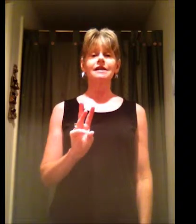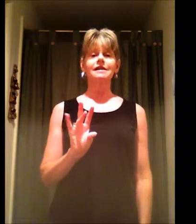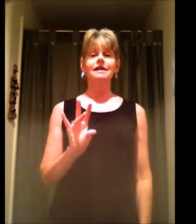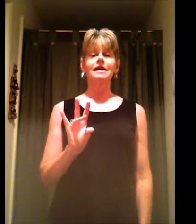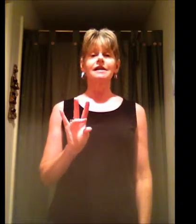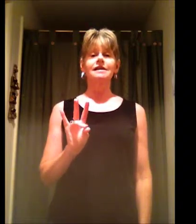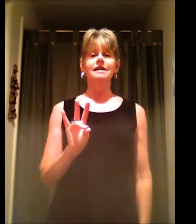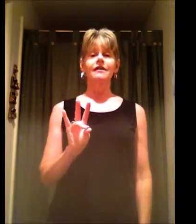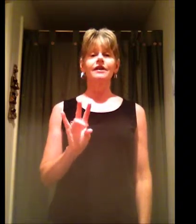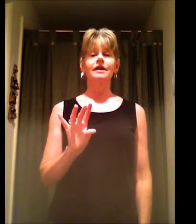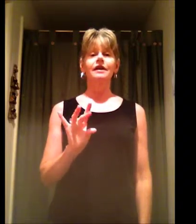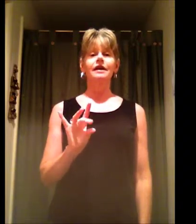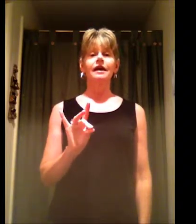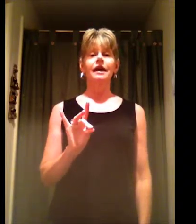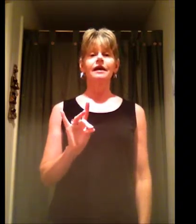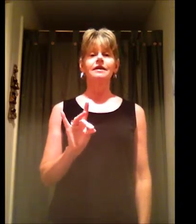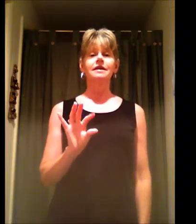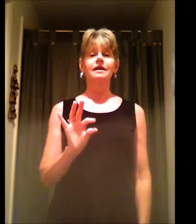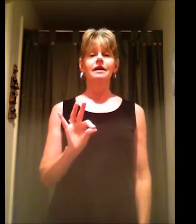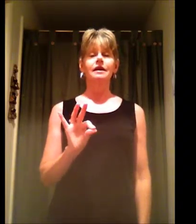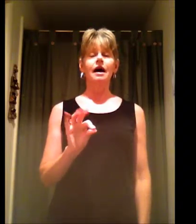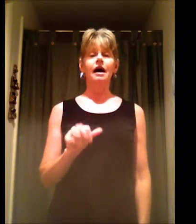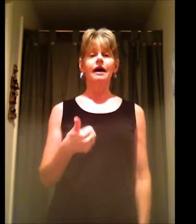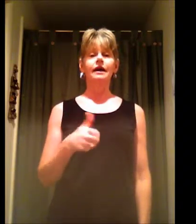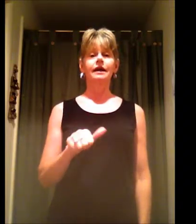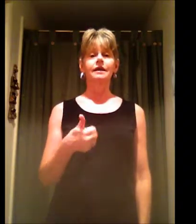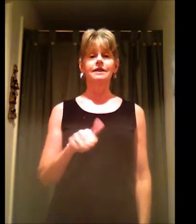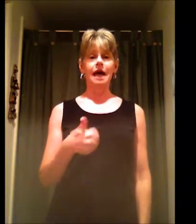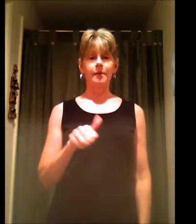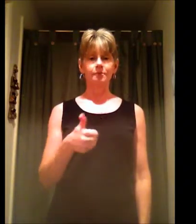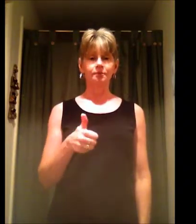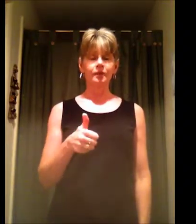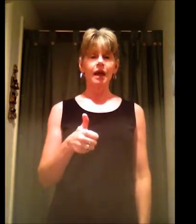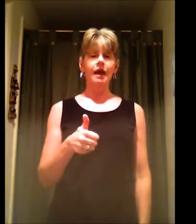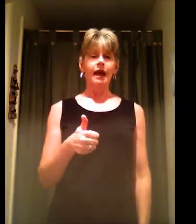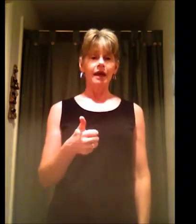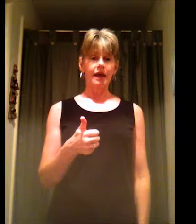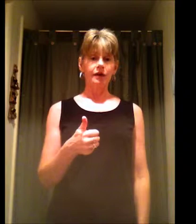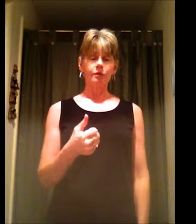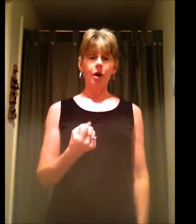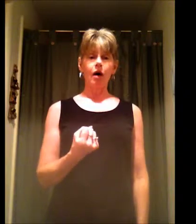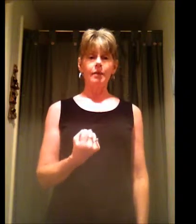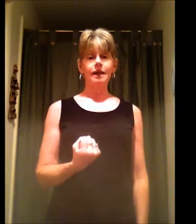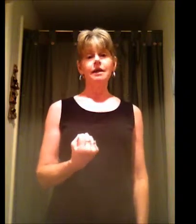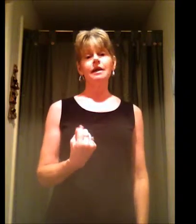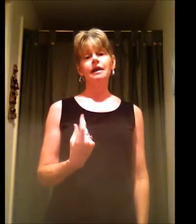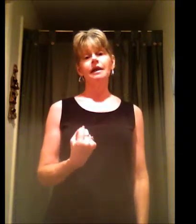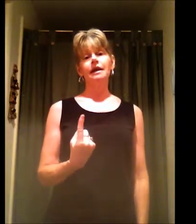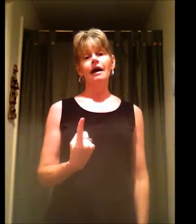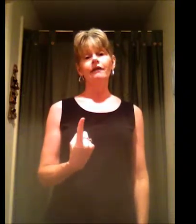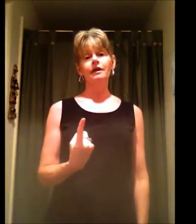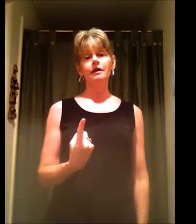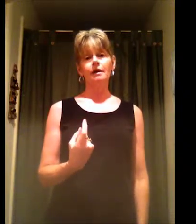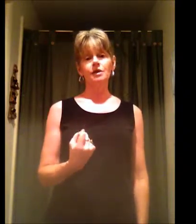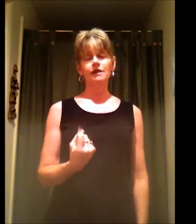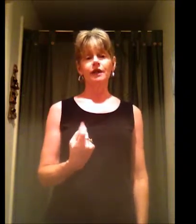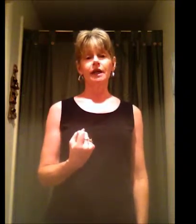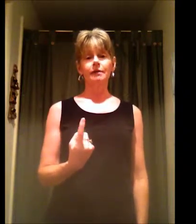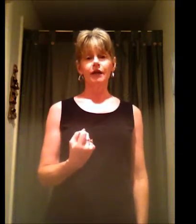6, 7, 8, 9, 10. And then palm in, 11. I'm just flicking my